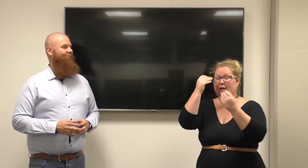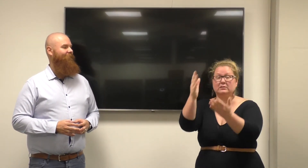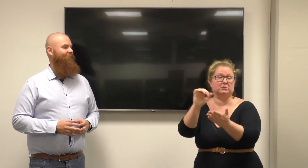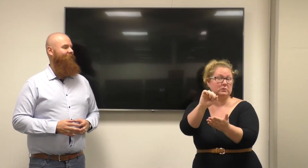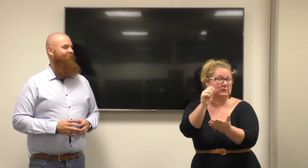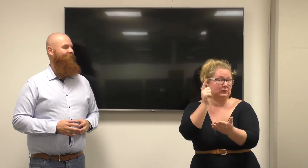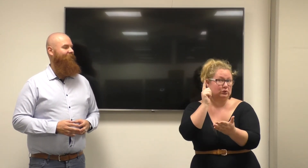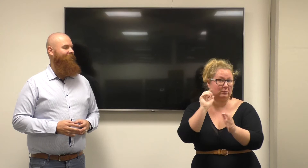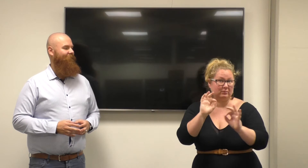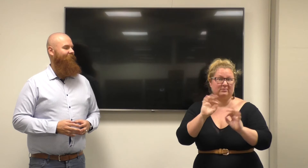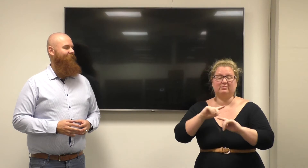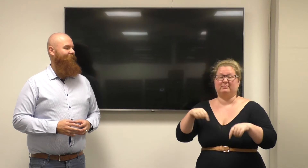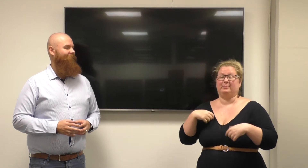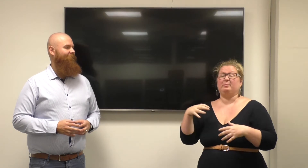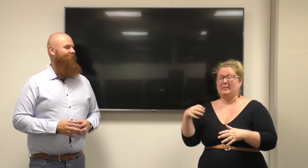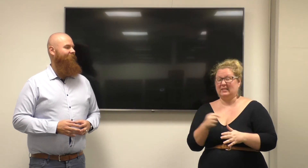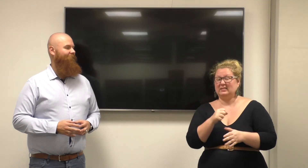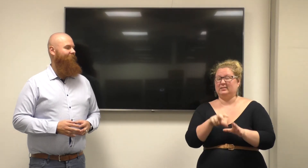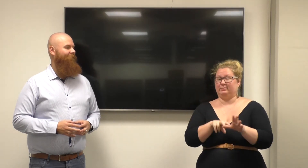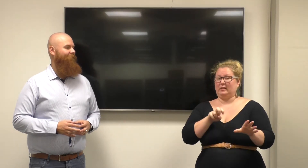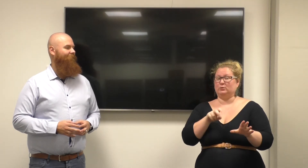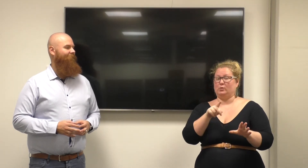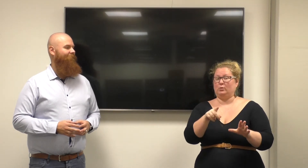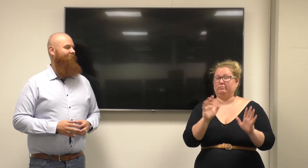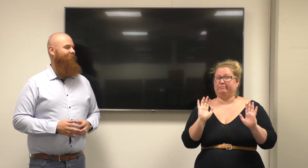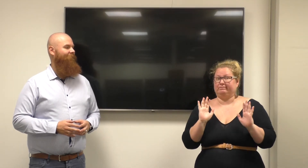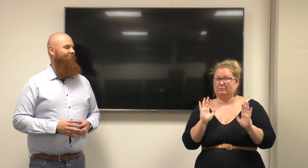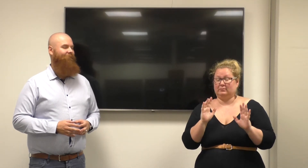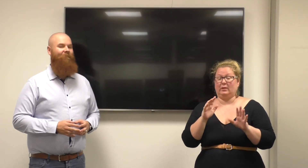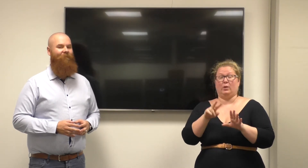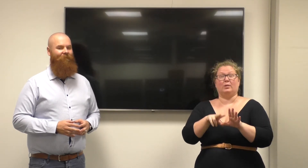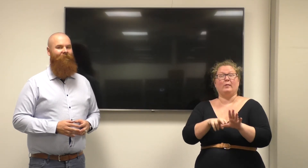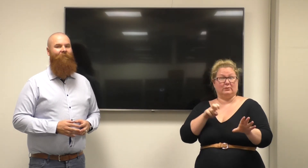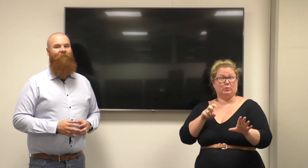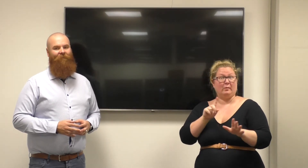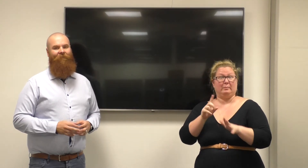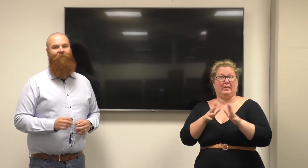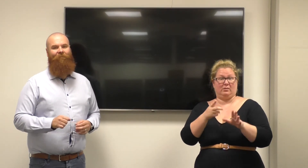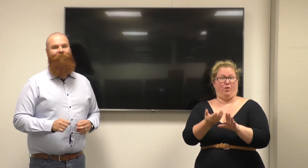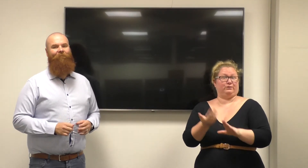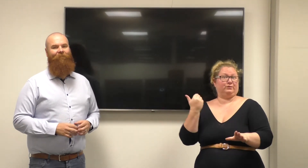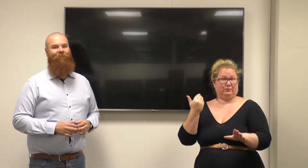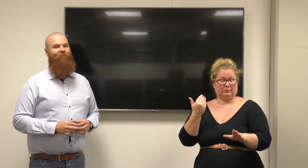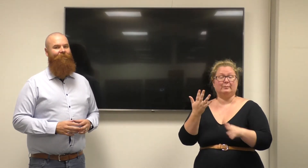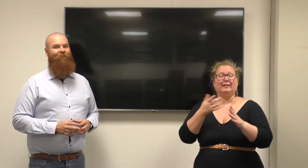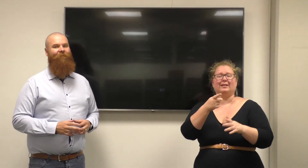without letting us know, without letting your teachers know, then we must withdraw you. And what does that mean?